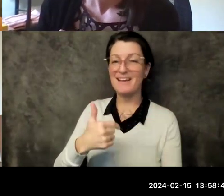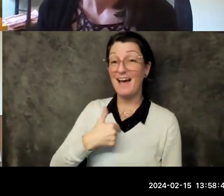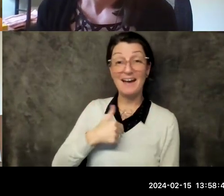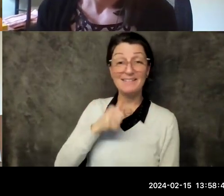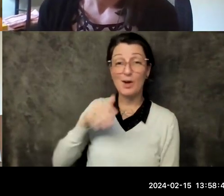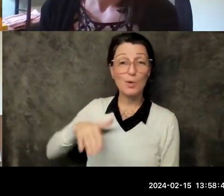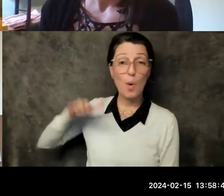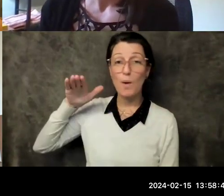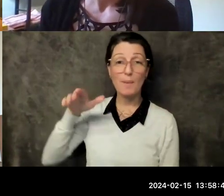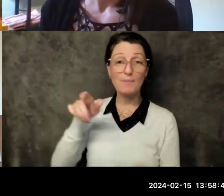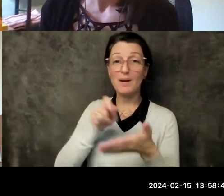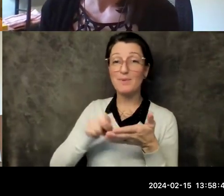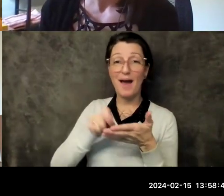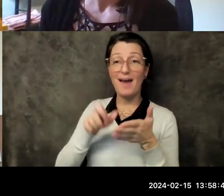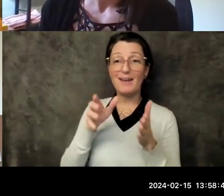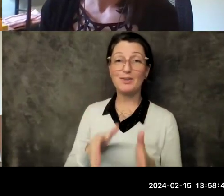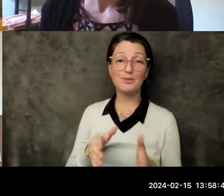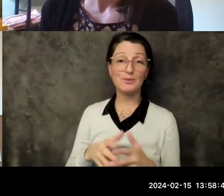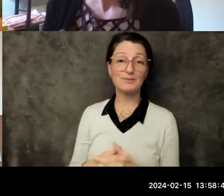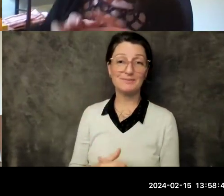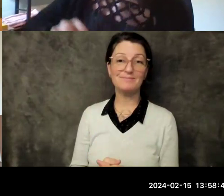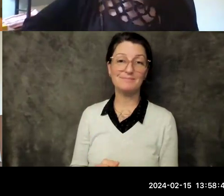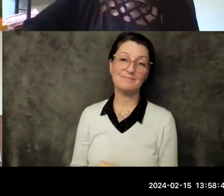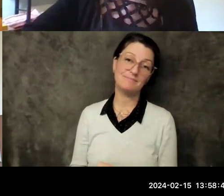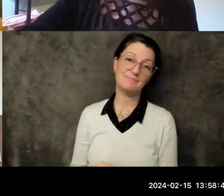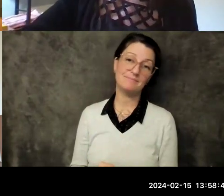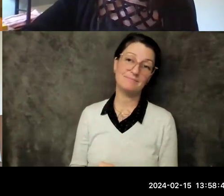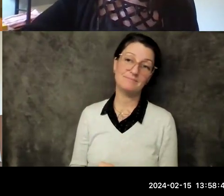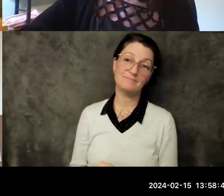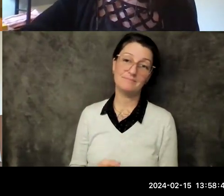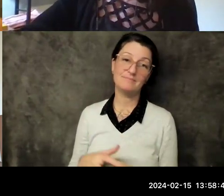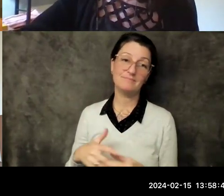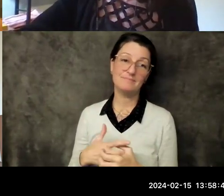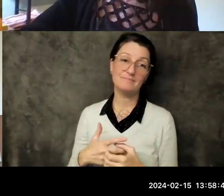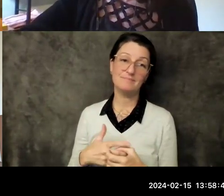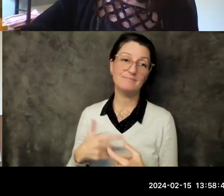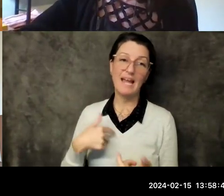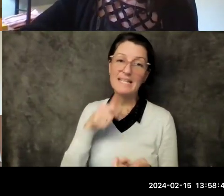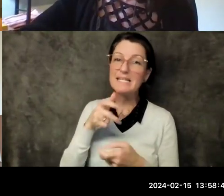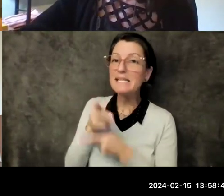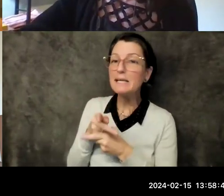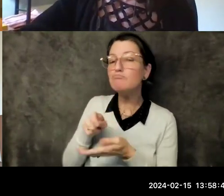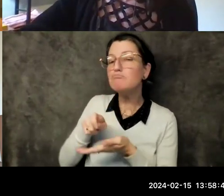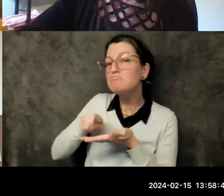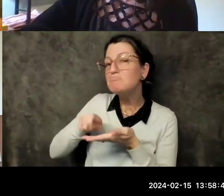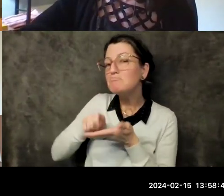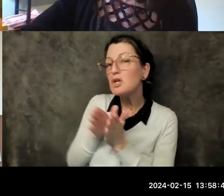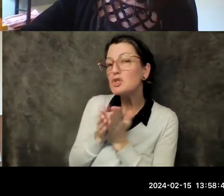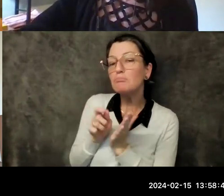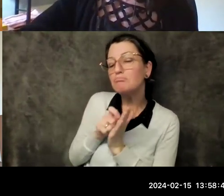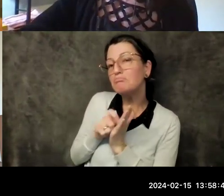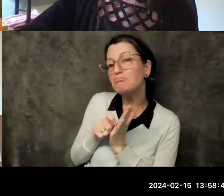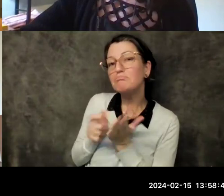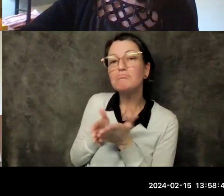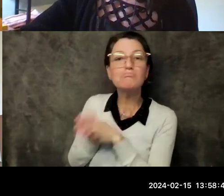writer. I was not somebody that kept a little journal and wrote in it. I'd see other girls do